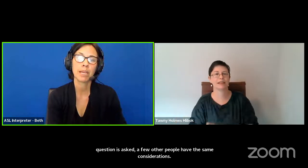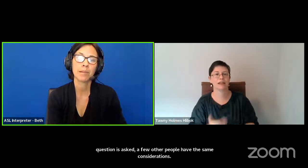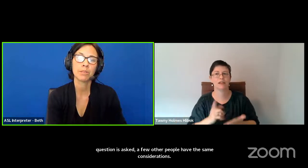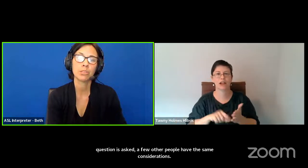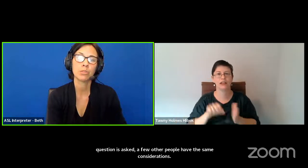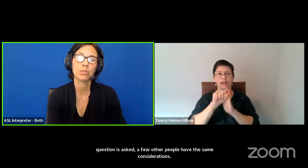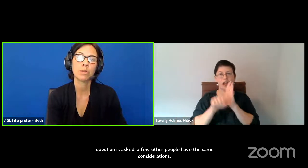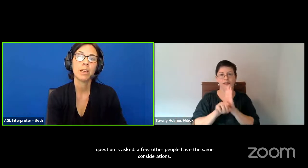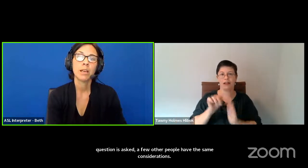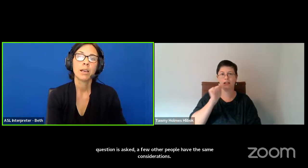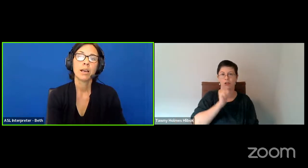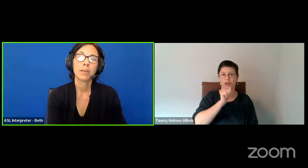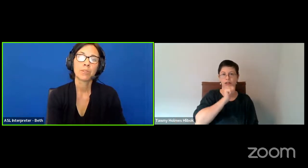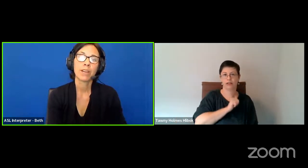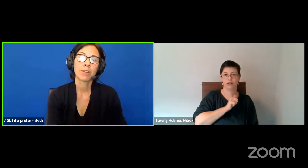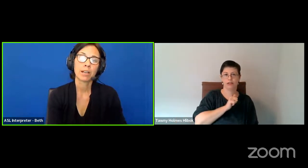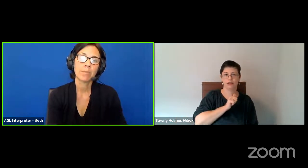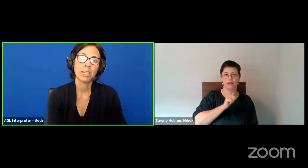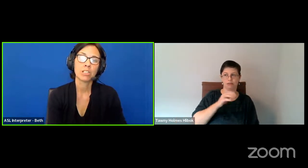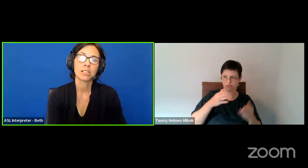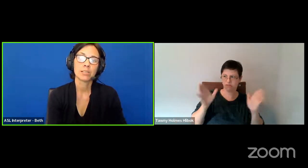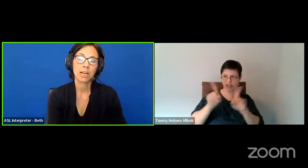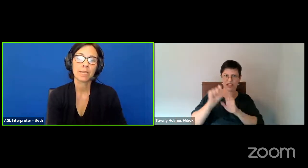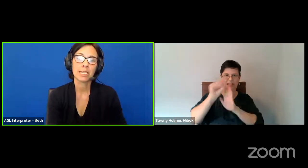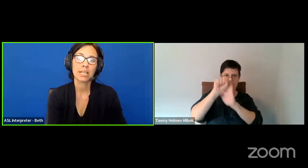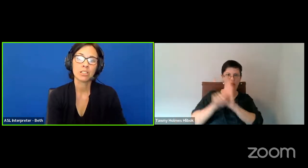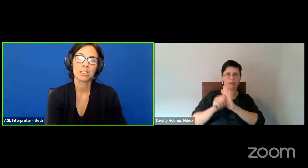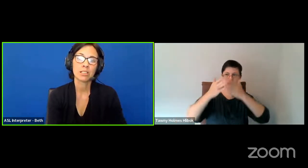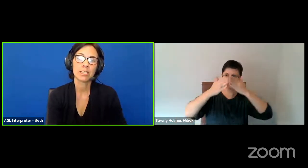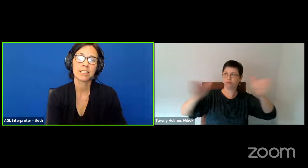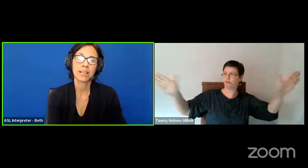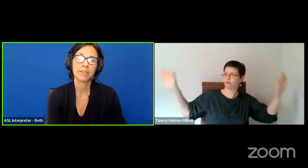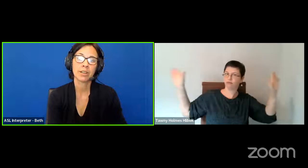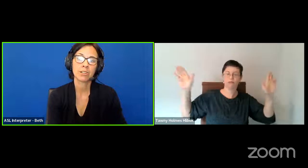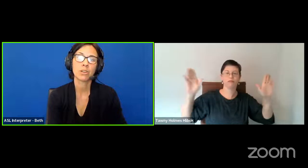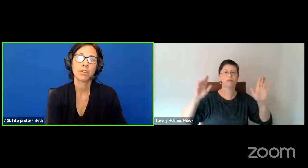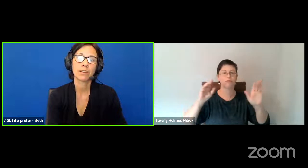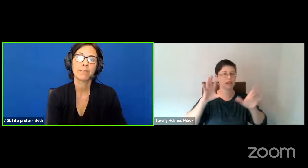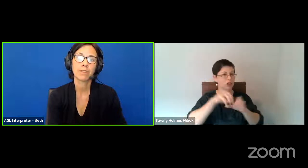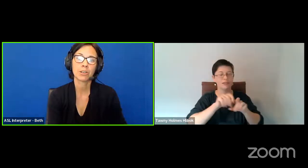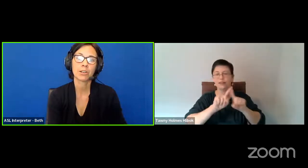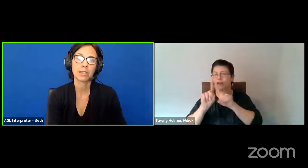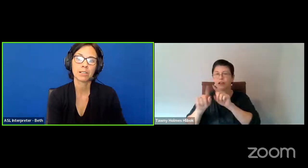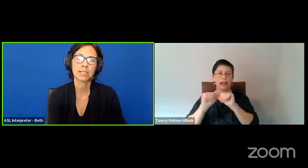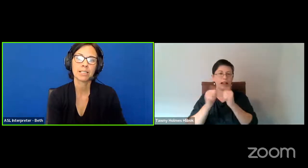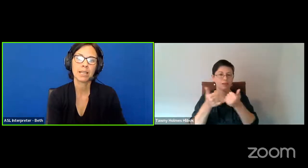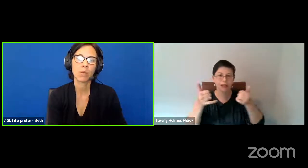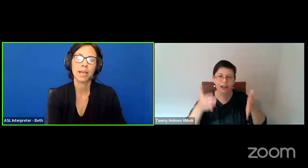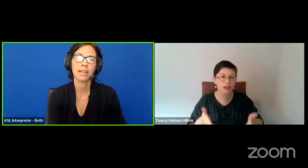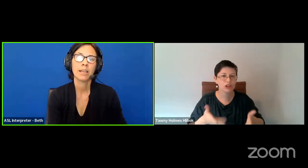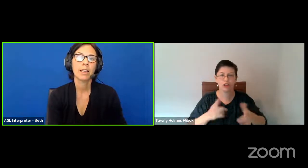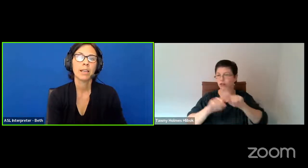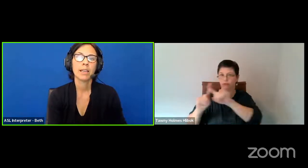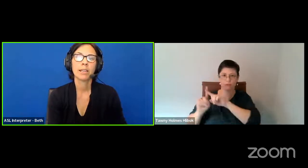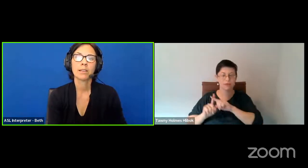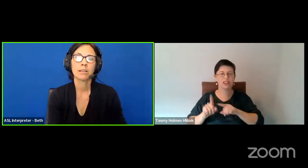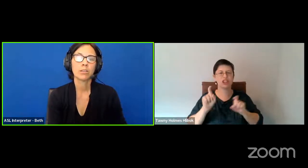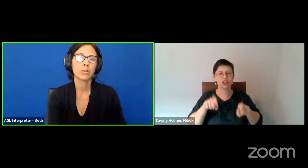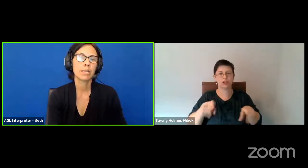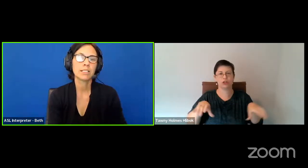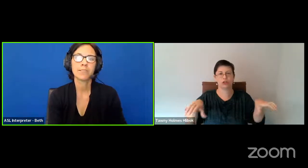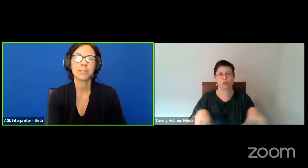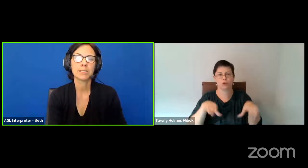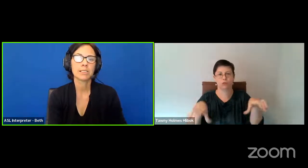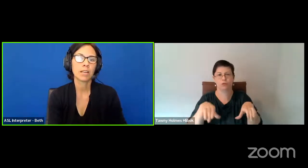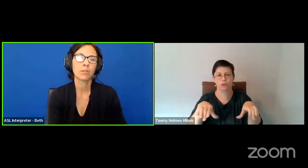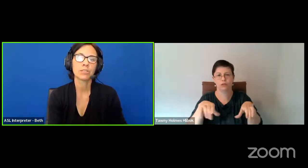really be able to provide recommendations to the state of Arizona for statewide,